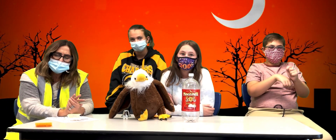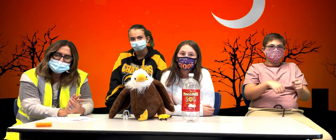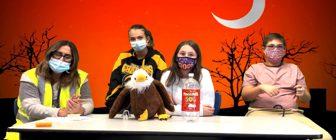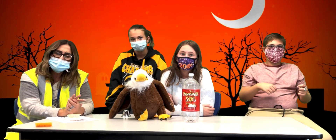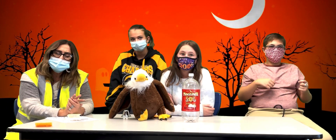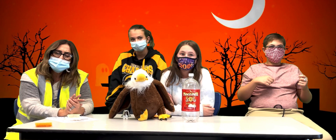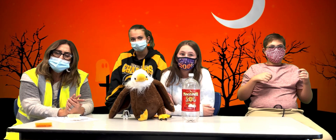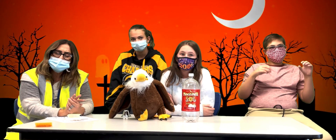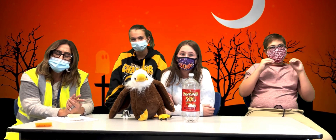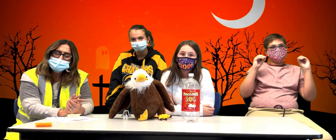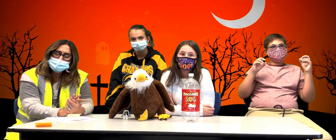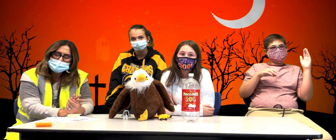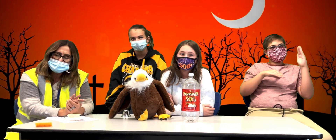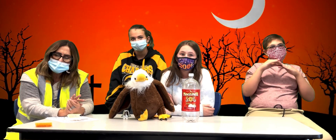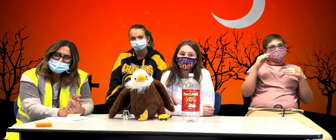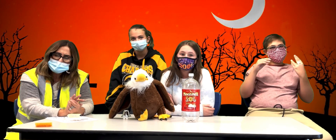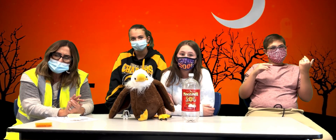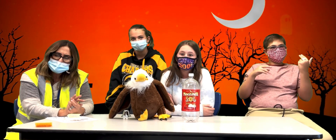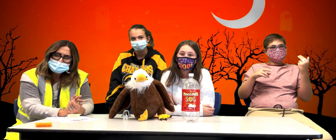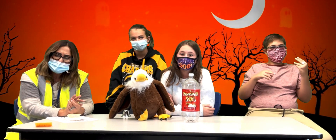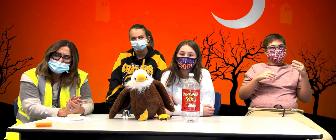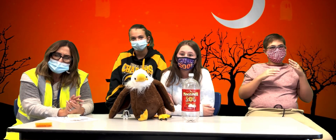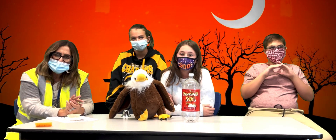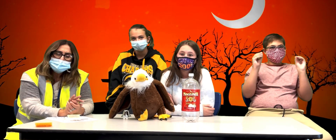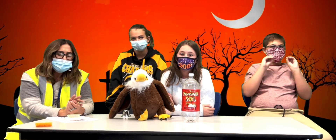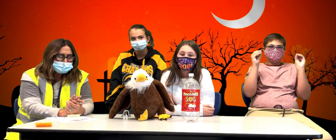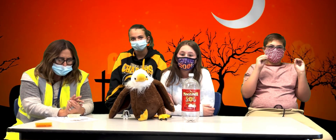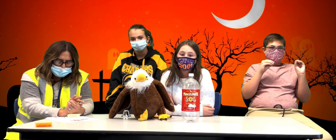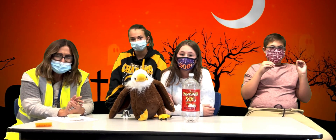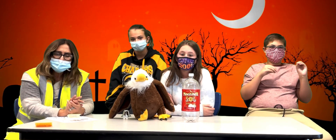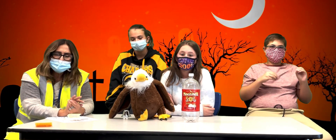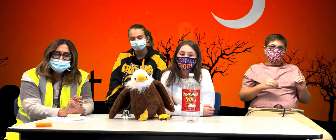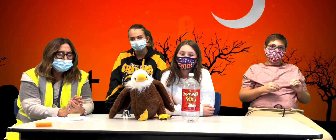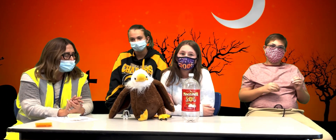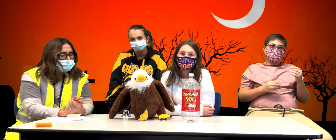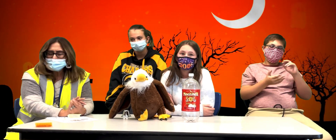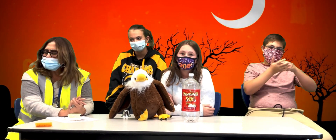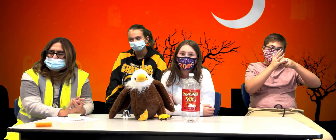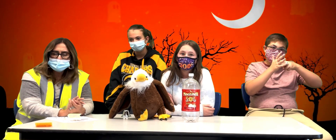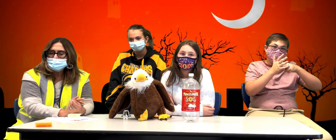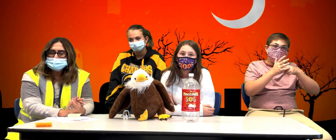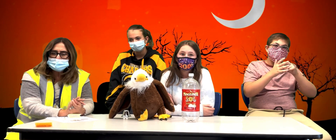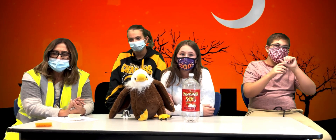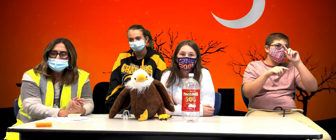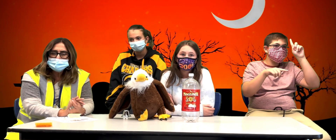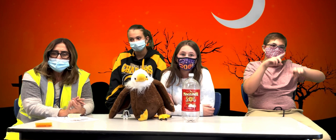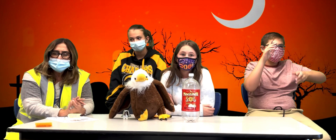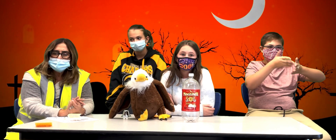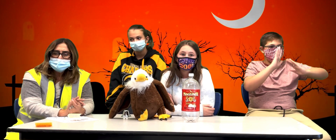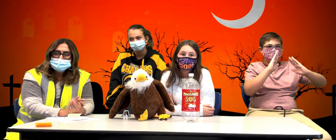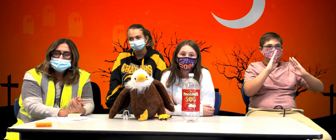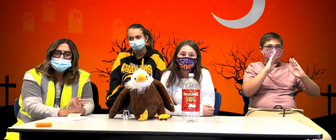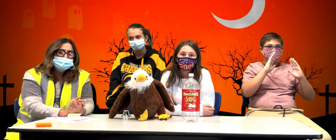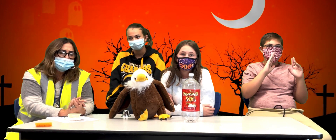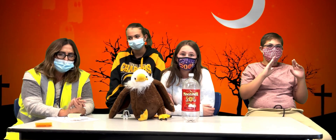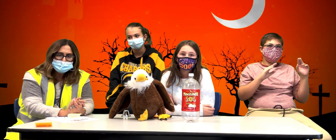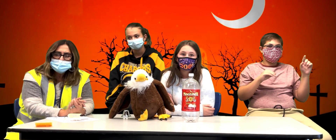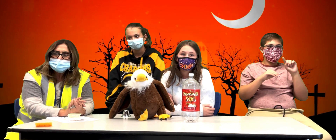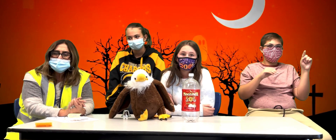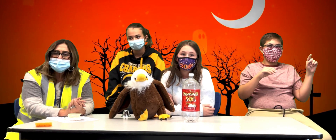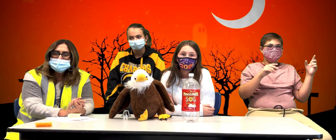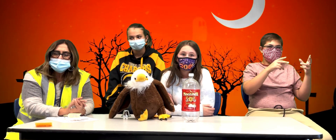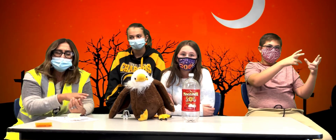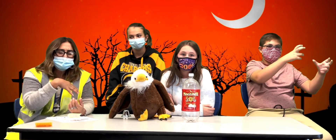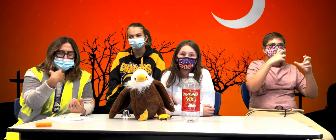than 13 that is a student, which means we cannot allow you to